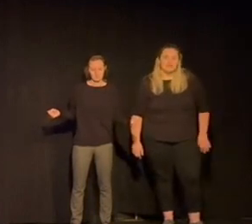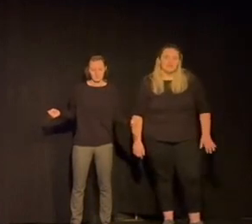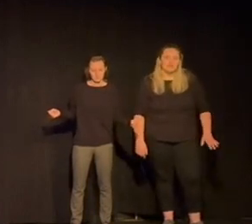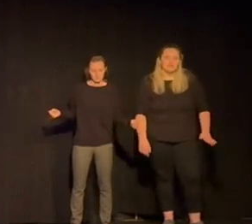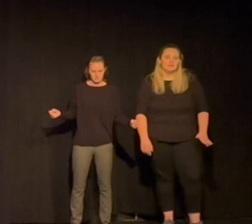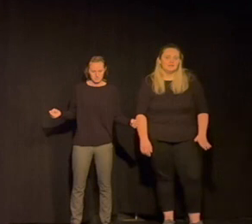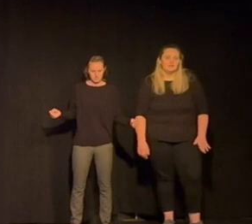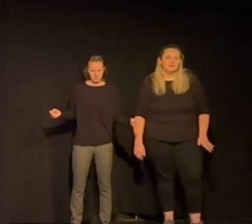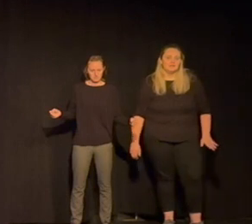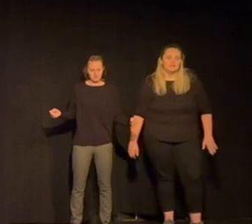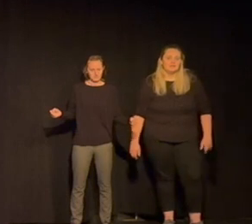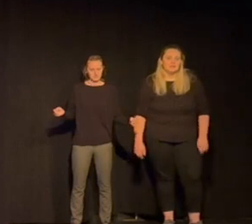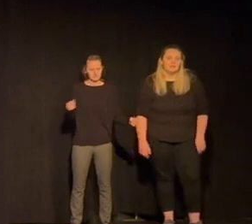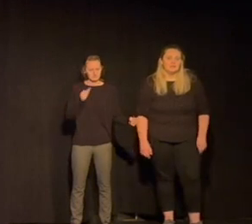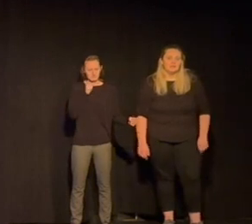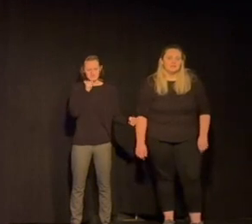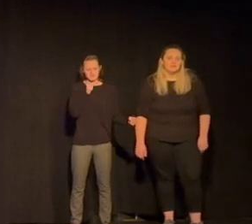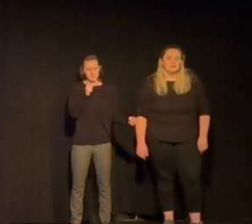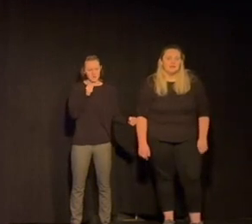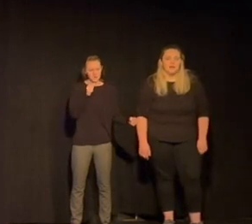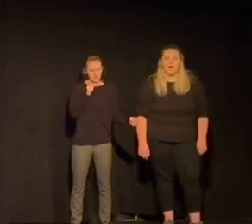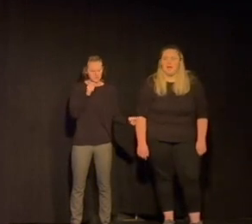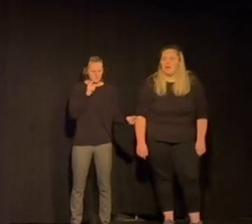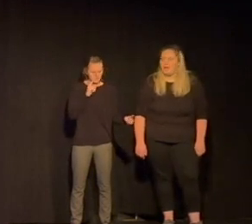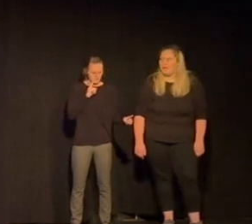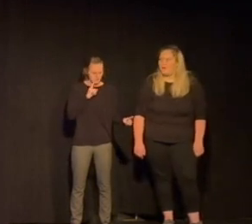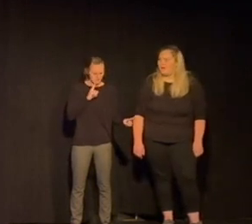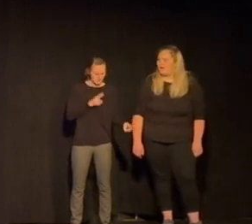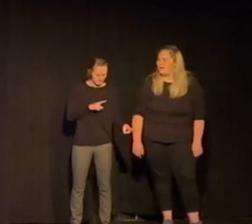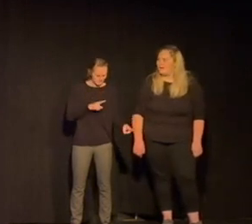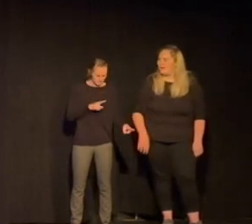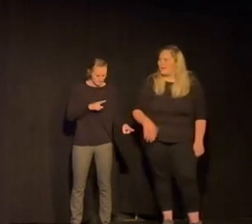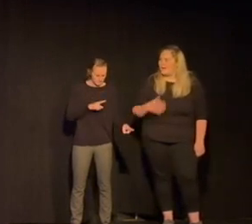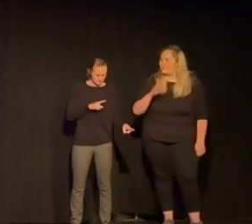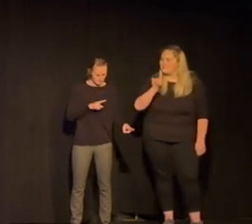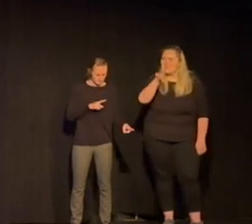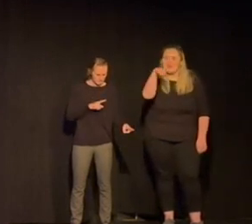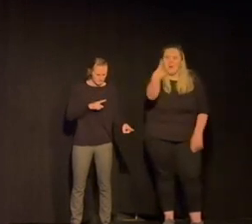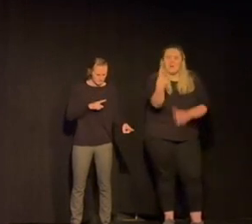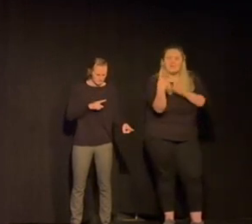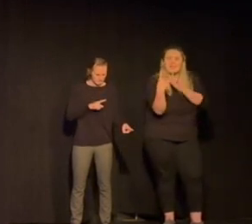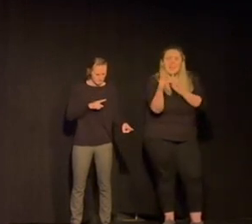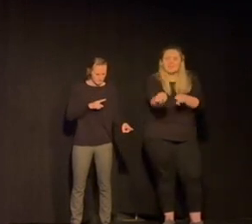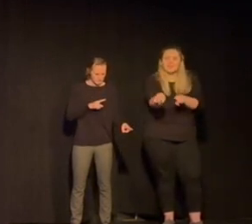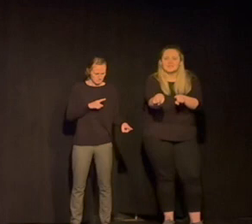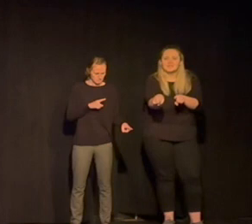This isn't the answer. It's the only answer.